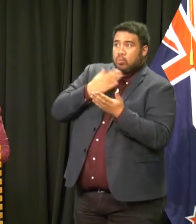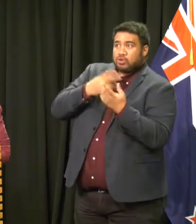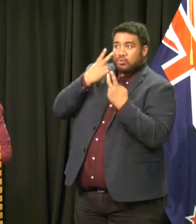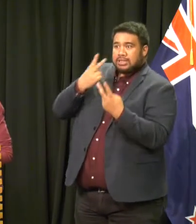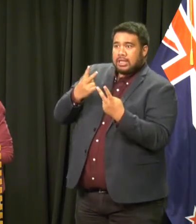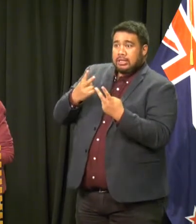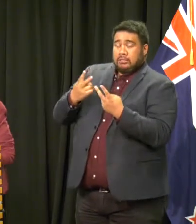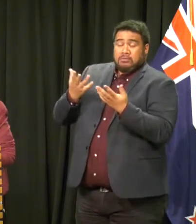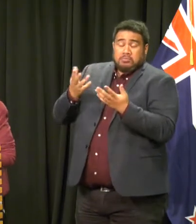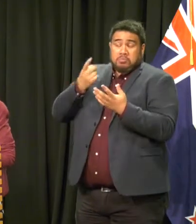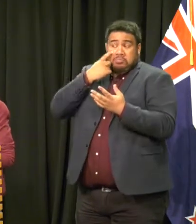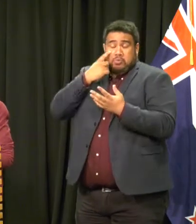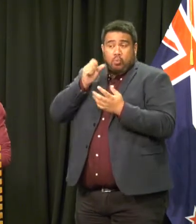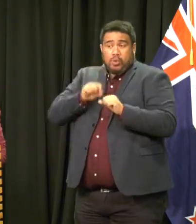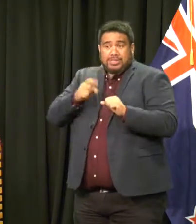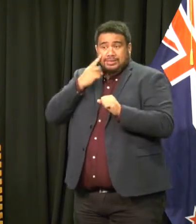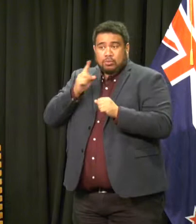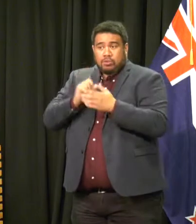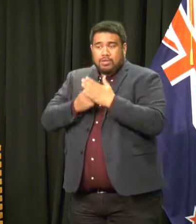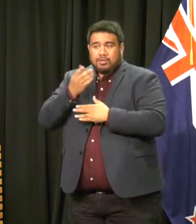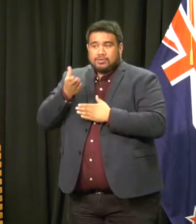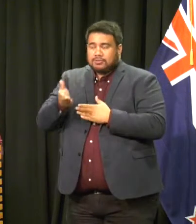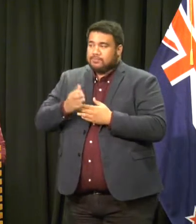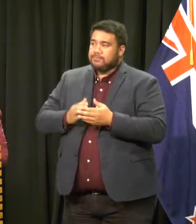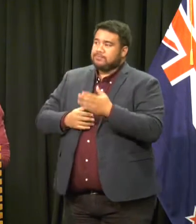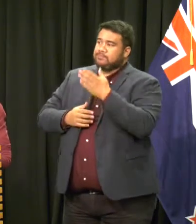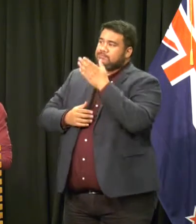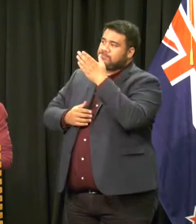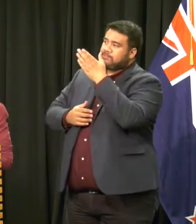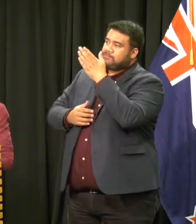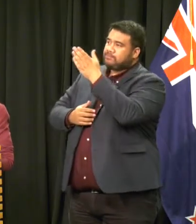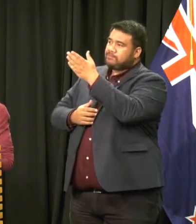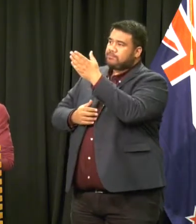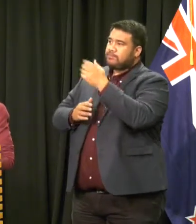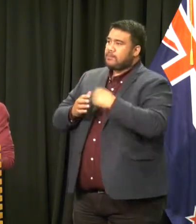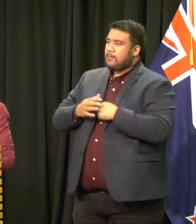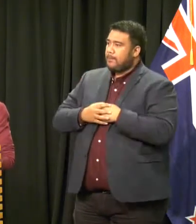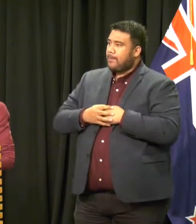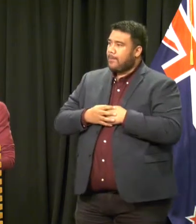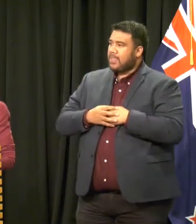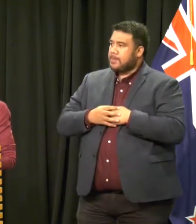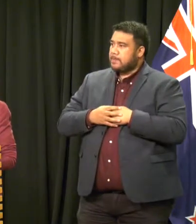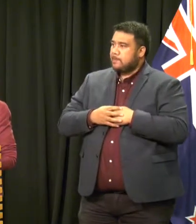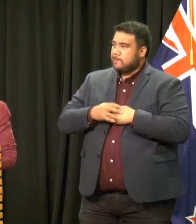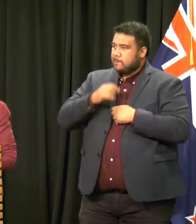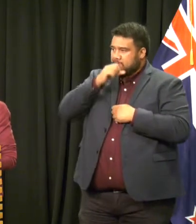He said that he was considering. Sorry, you go.